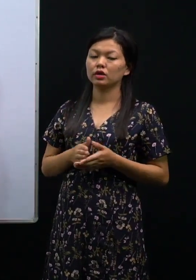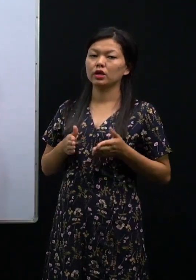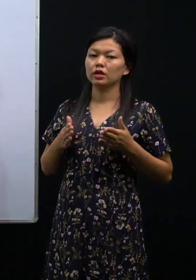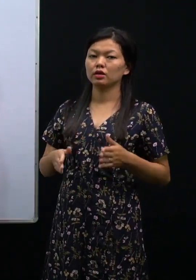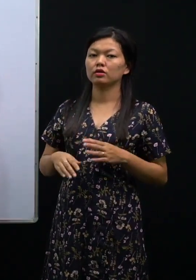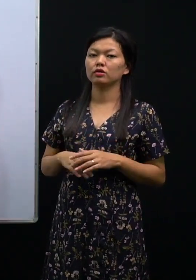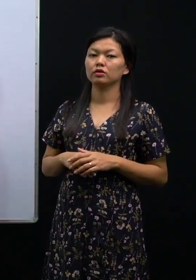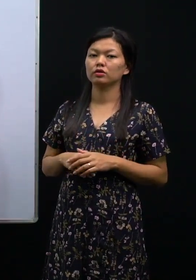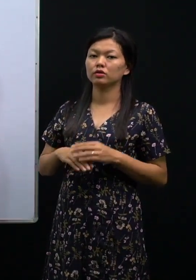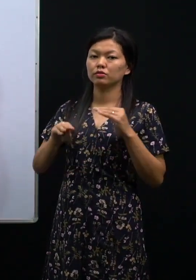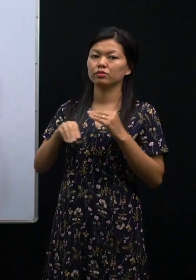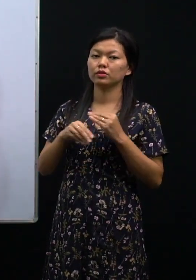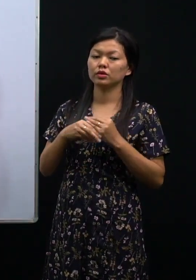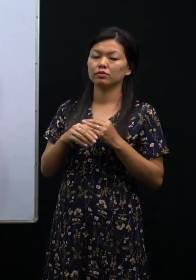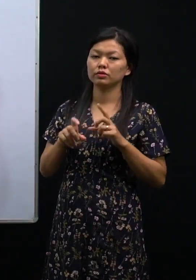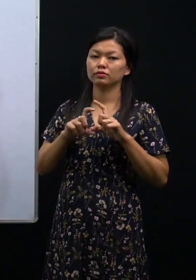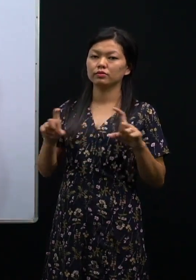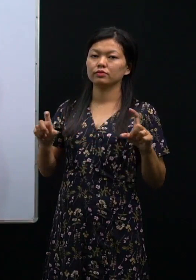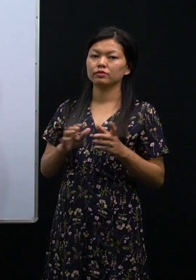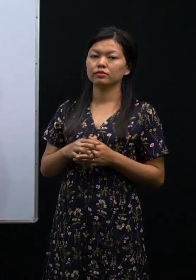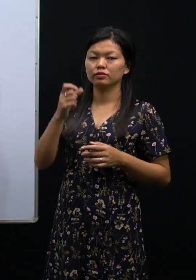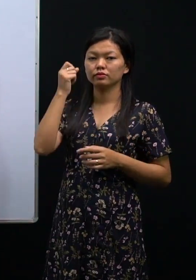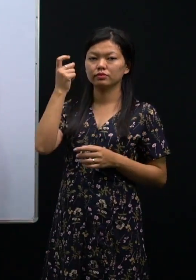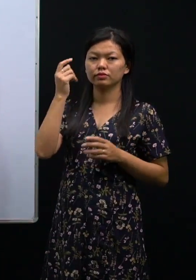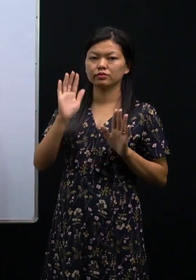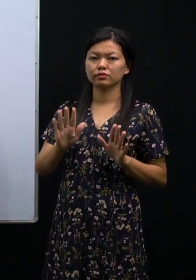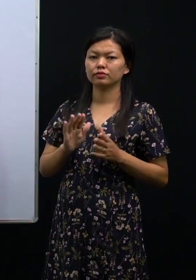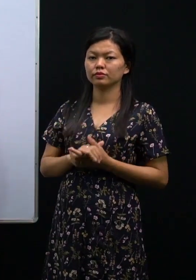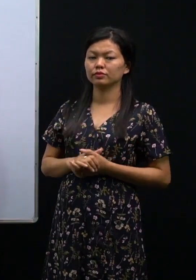the formula. Some more applications. Clear? Understand?